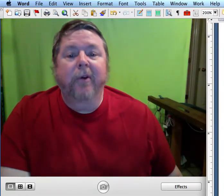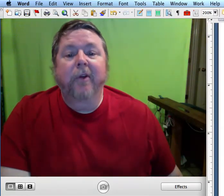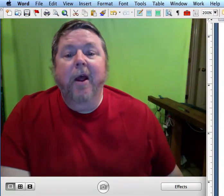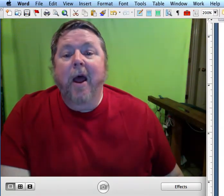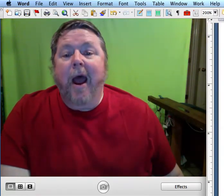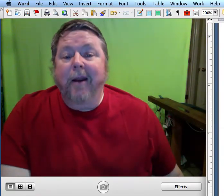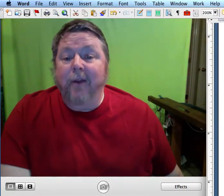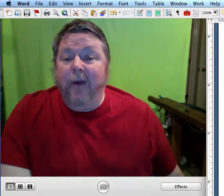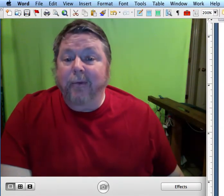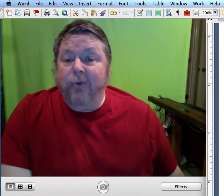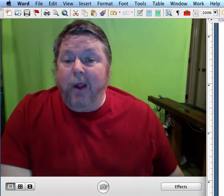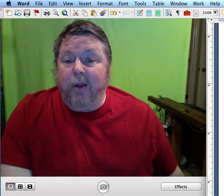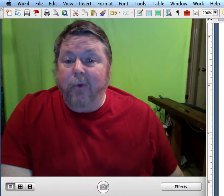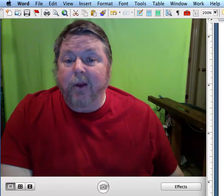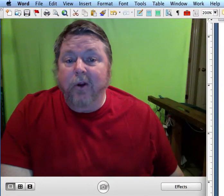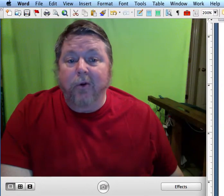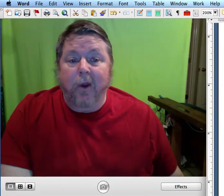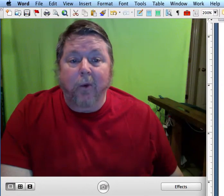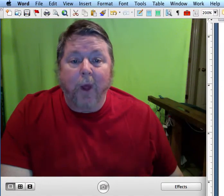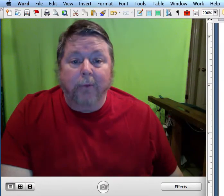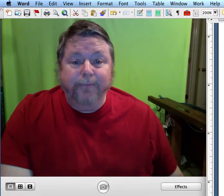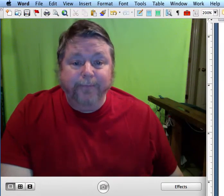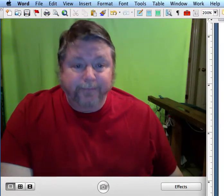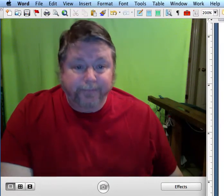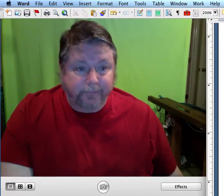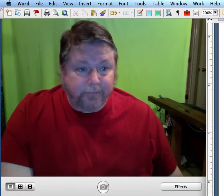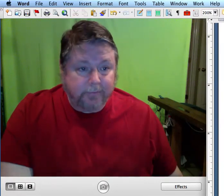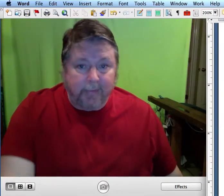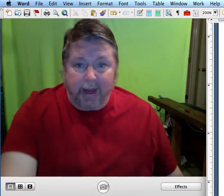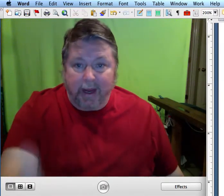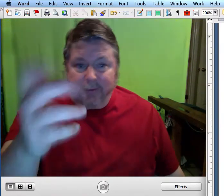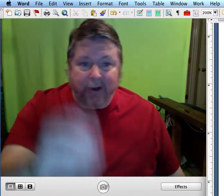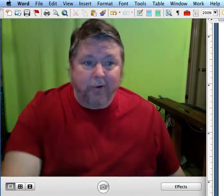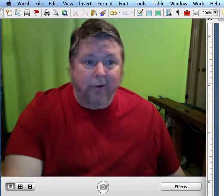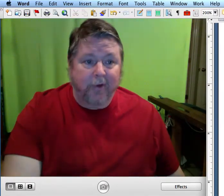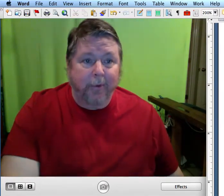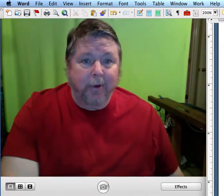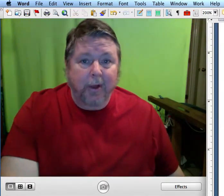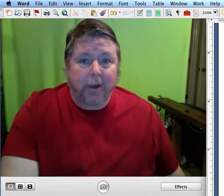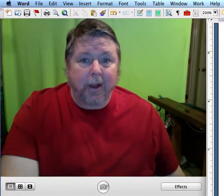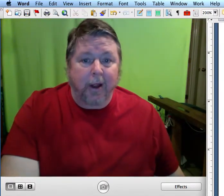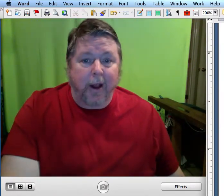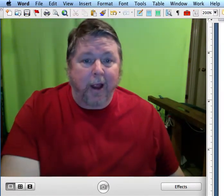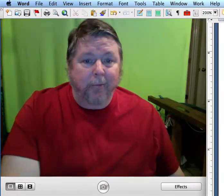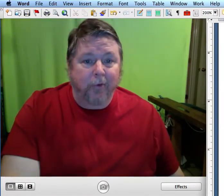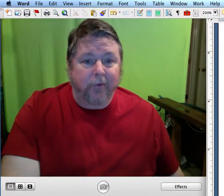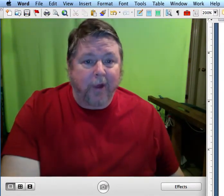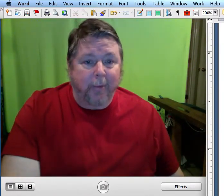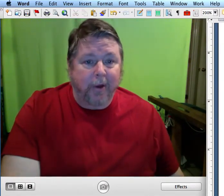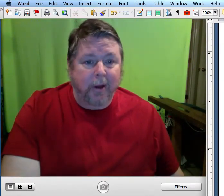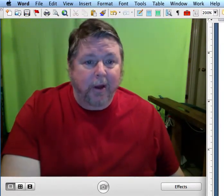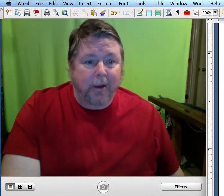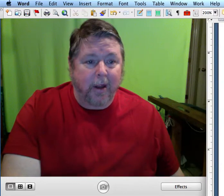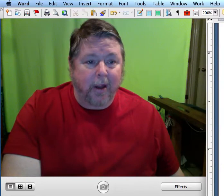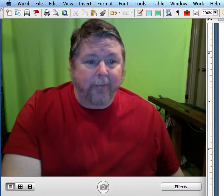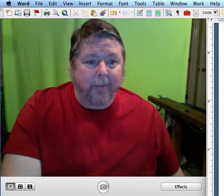is identify some strengths. What did you do right? Well, in this particular example, I moved the